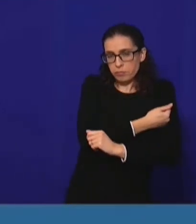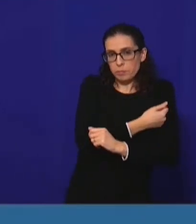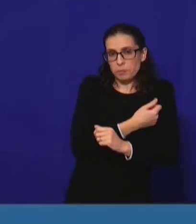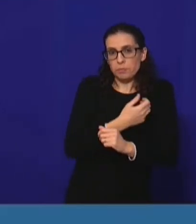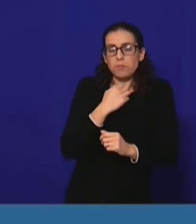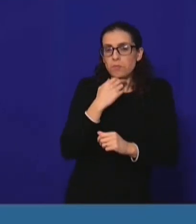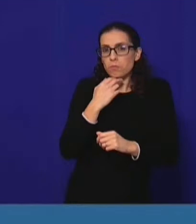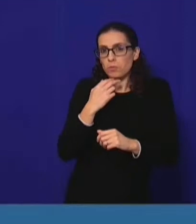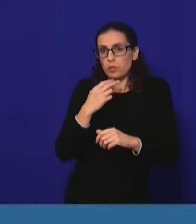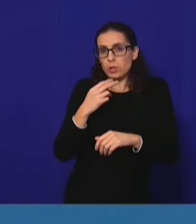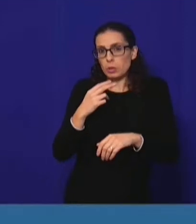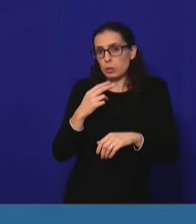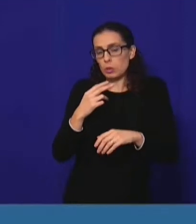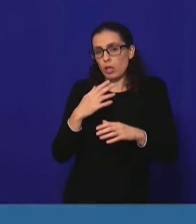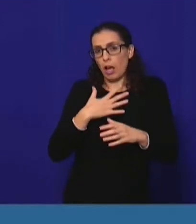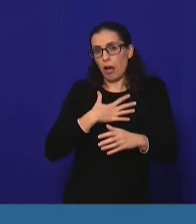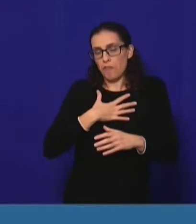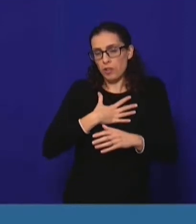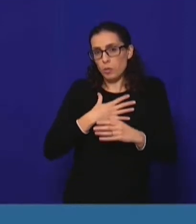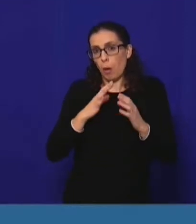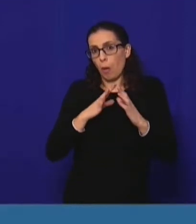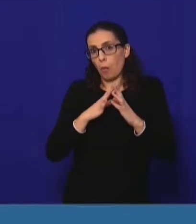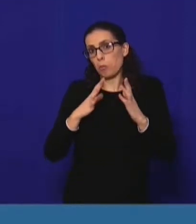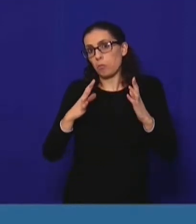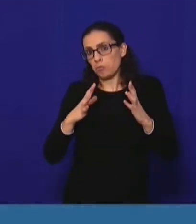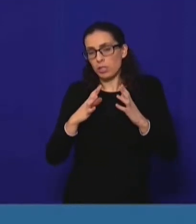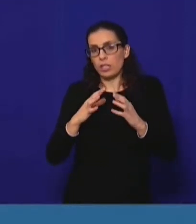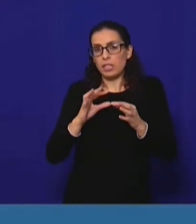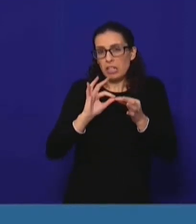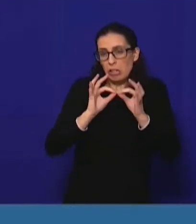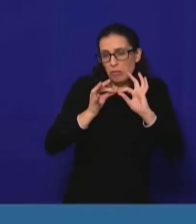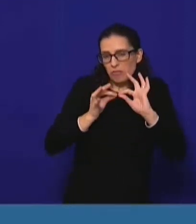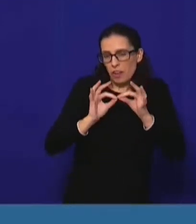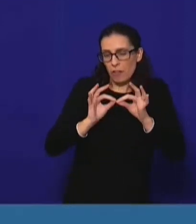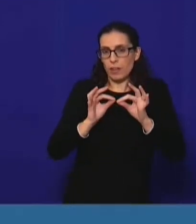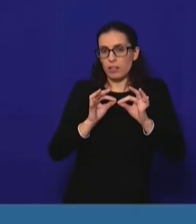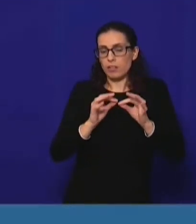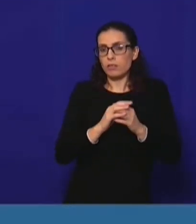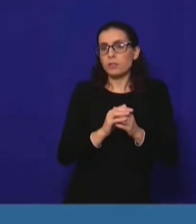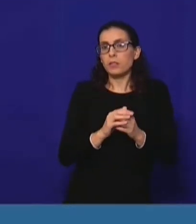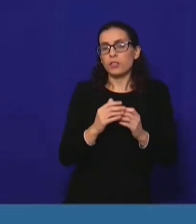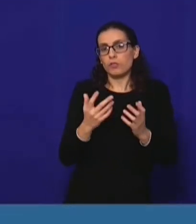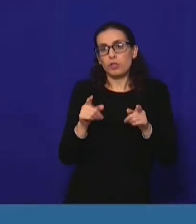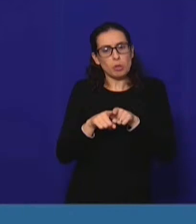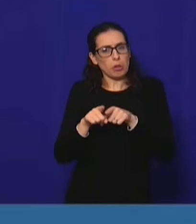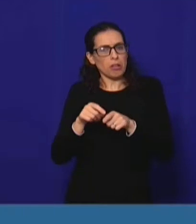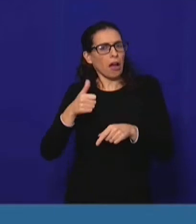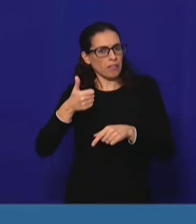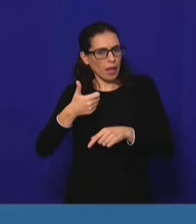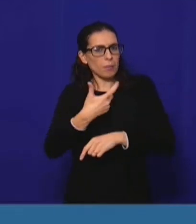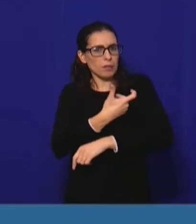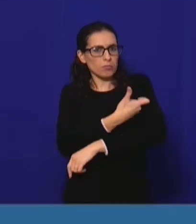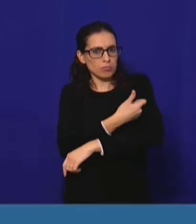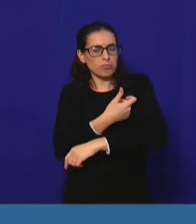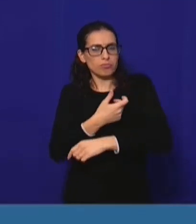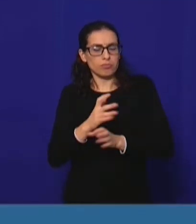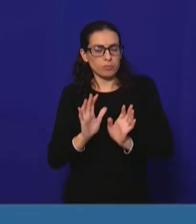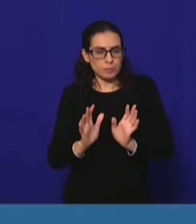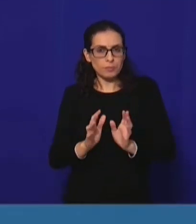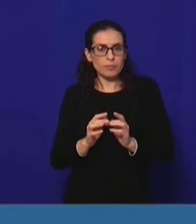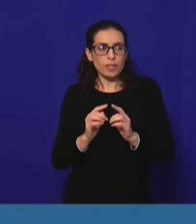impatt kbir min-naħa ta' dawn il-ftit genetic variations li għandna, però bħalma nafu aħna